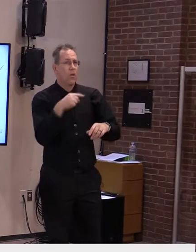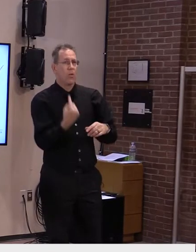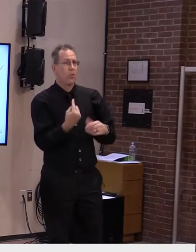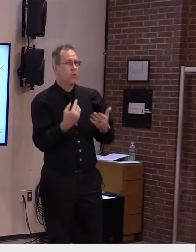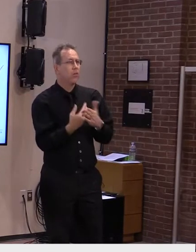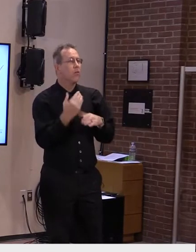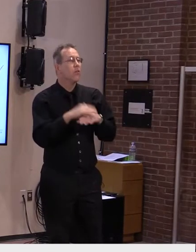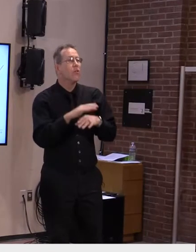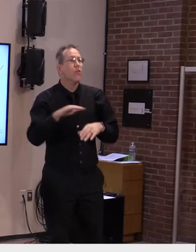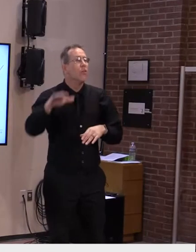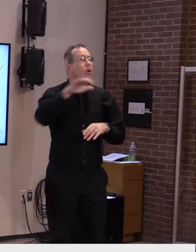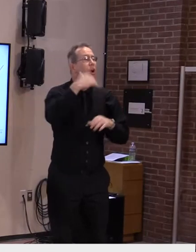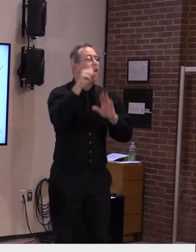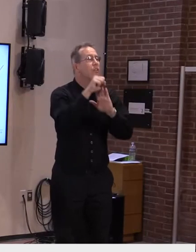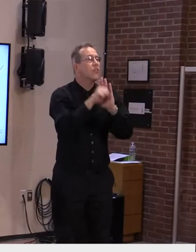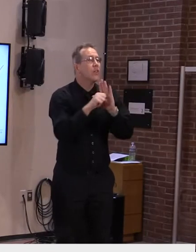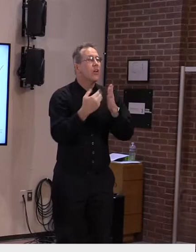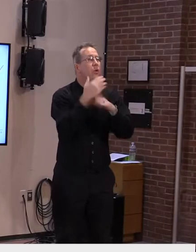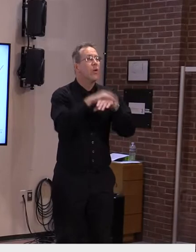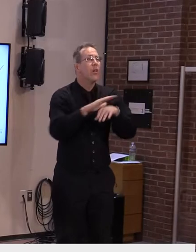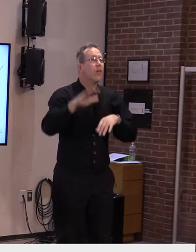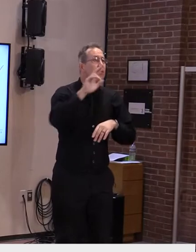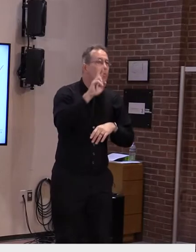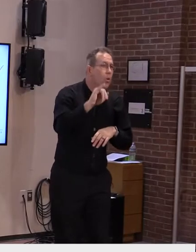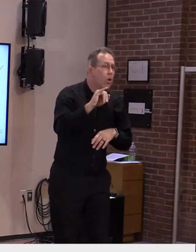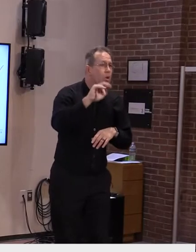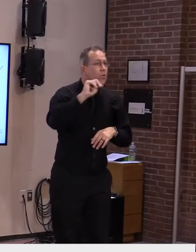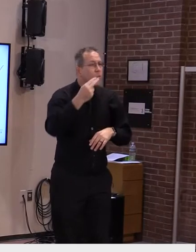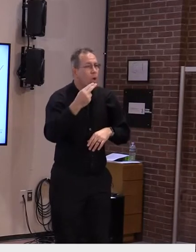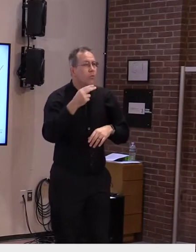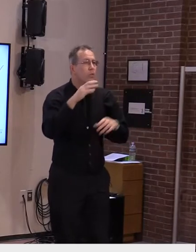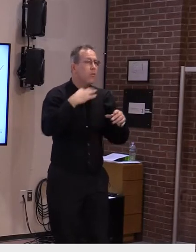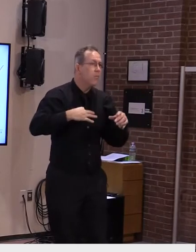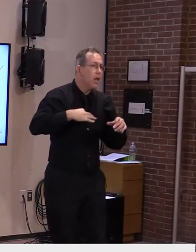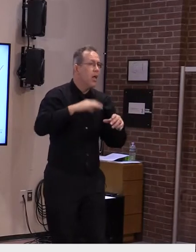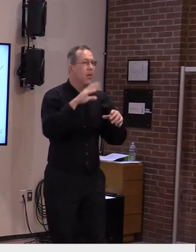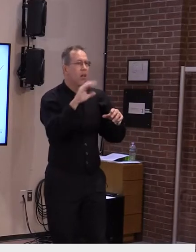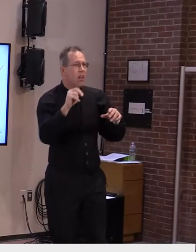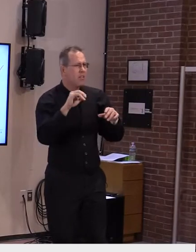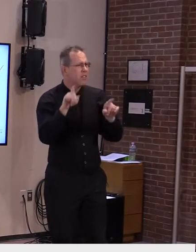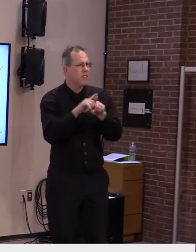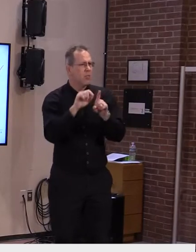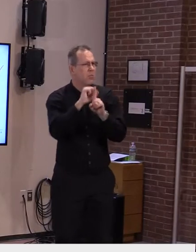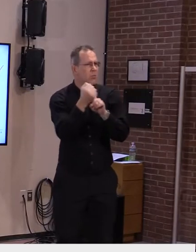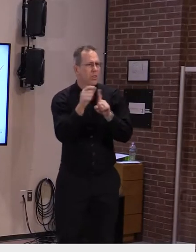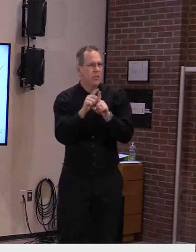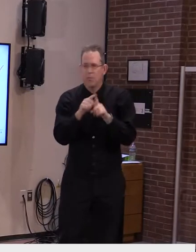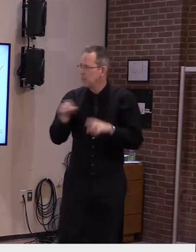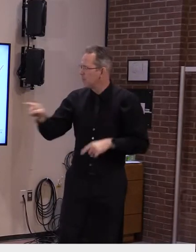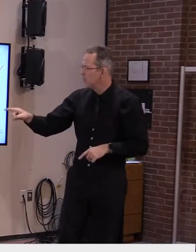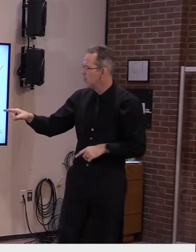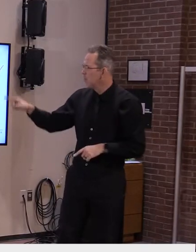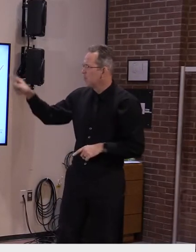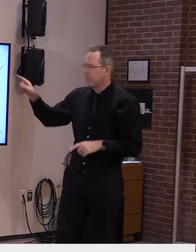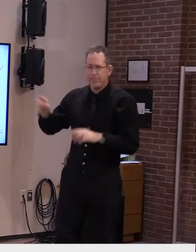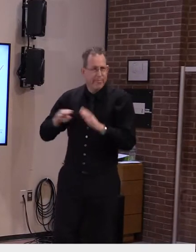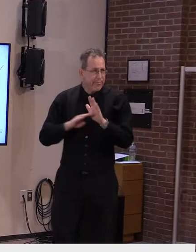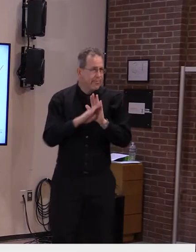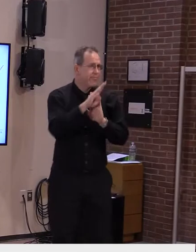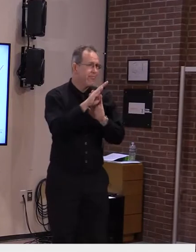that hospitalizations are up. They're up about 15% over the last week, and up about 38% over the last 2 weeks.